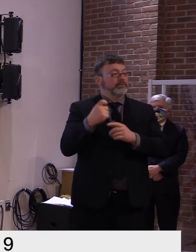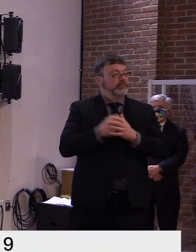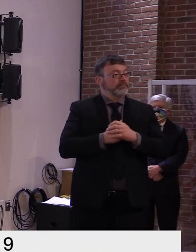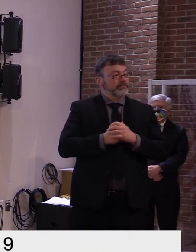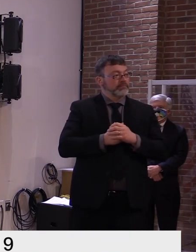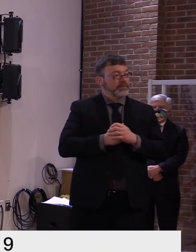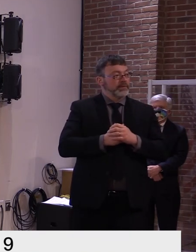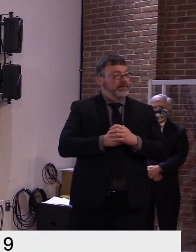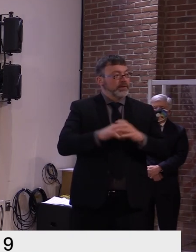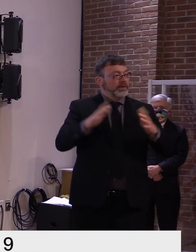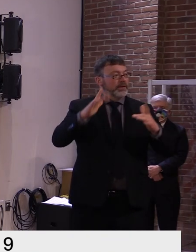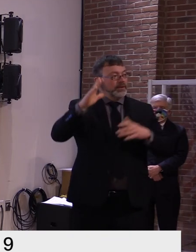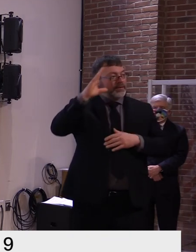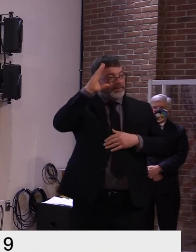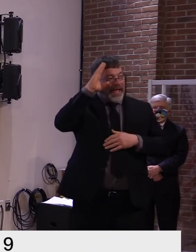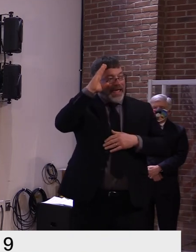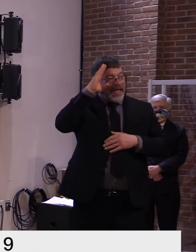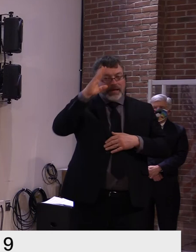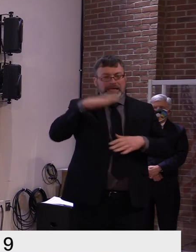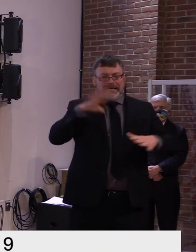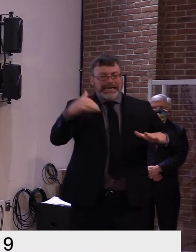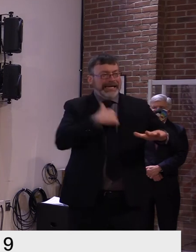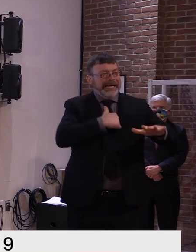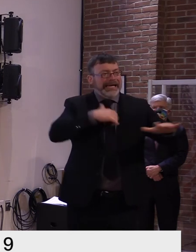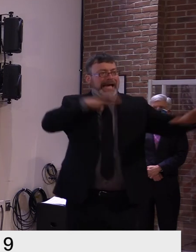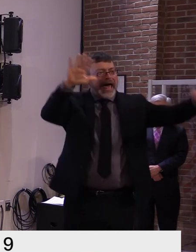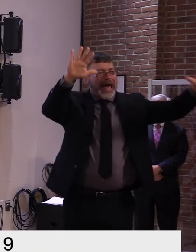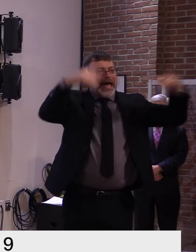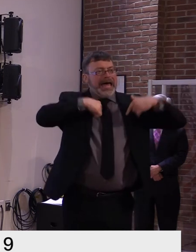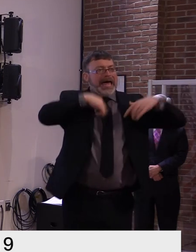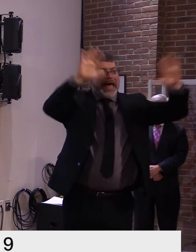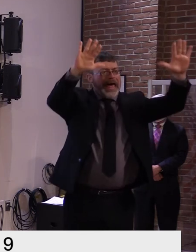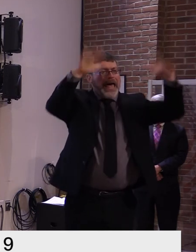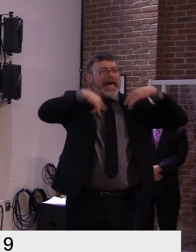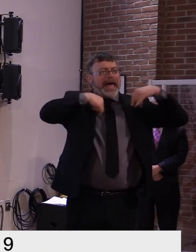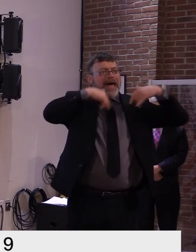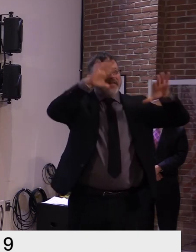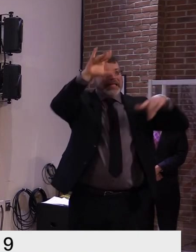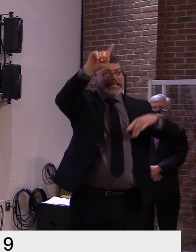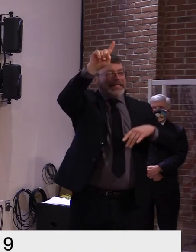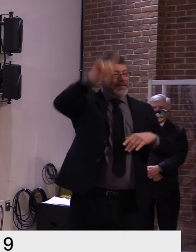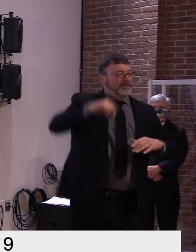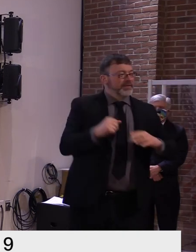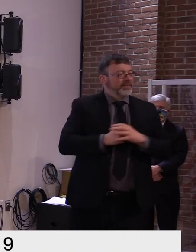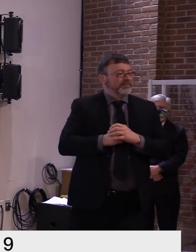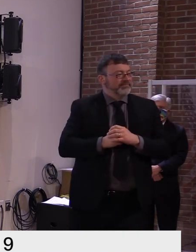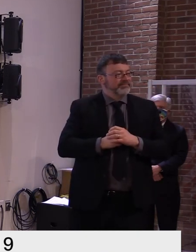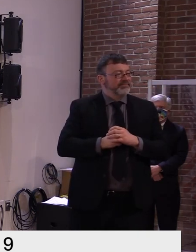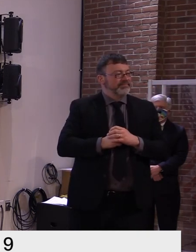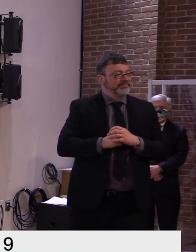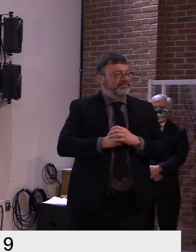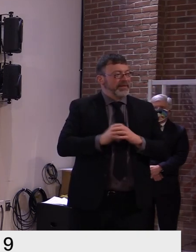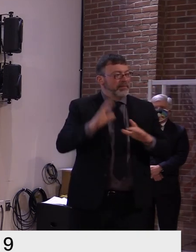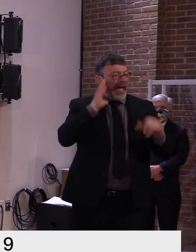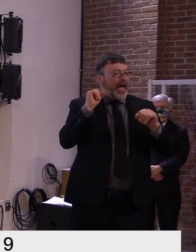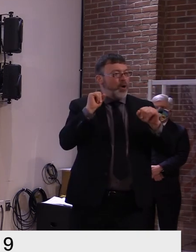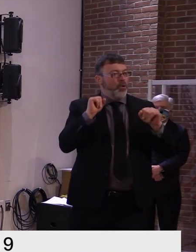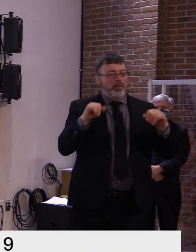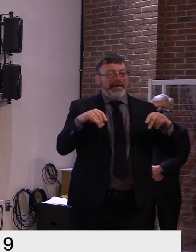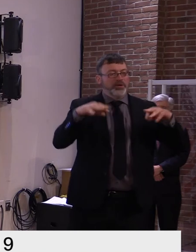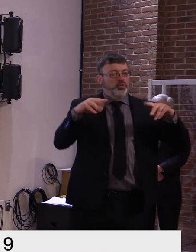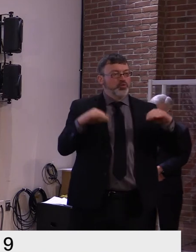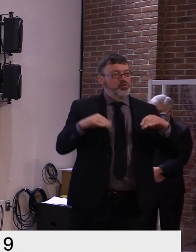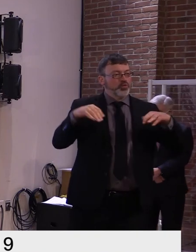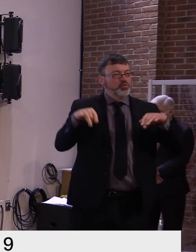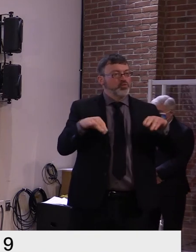Hi, thanks for coming back to me. So how do health conditions fit into these next vaccine groups? Have you all set specific conditions that will